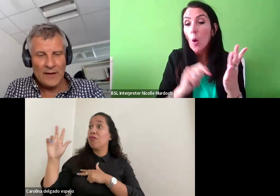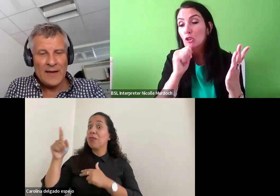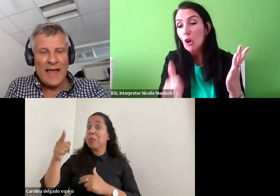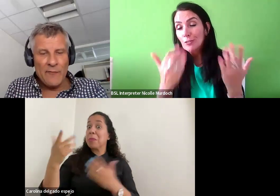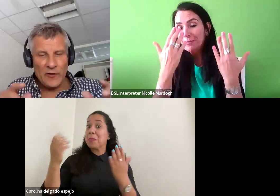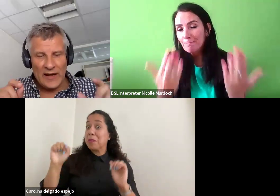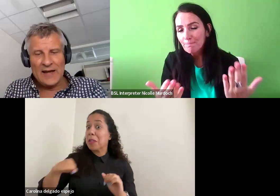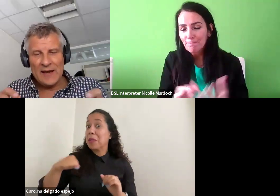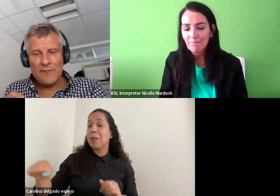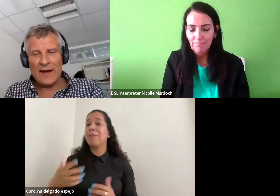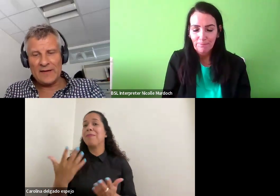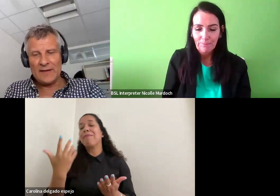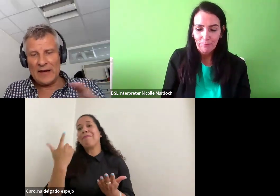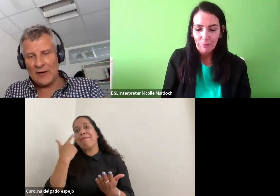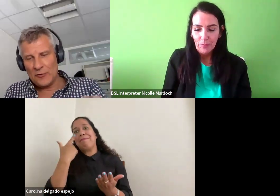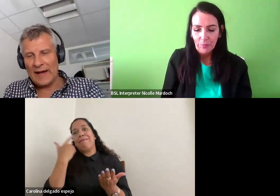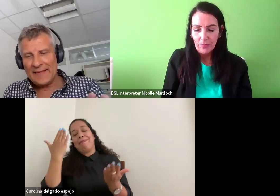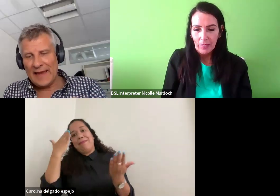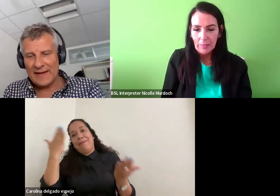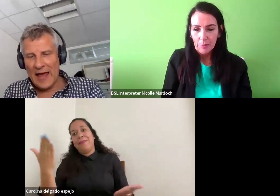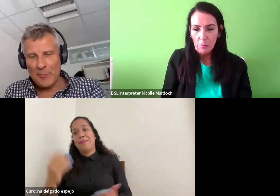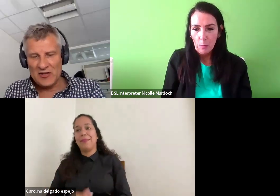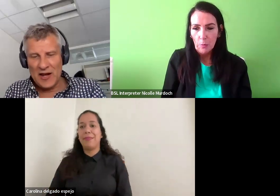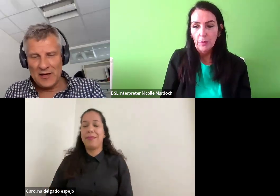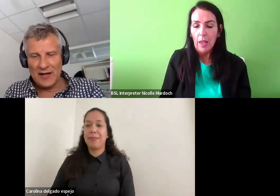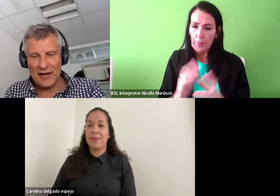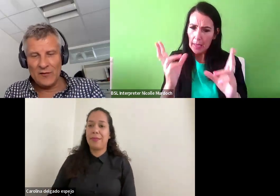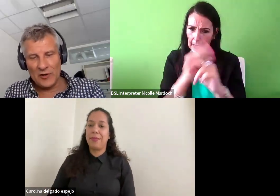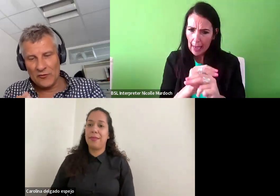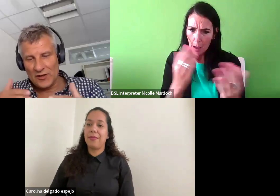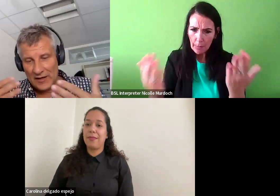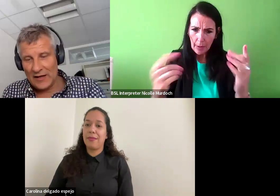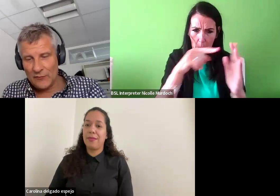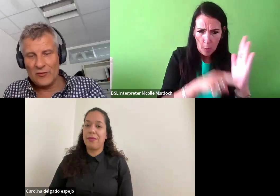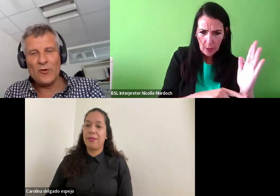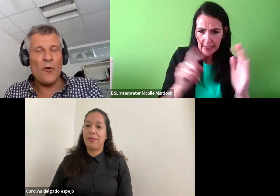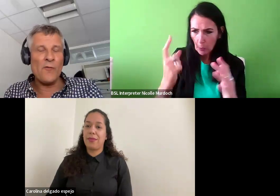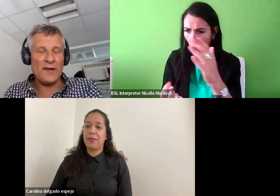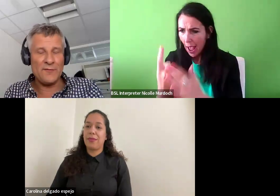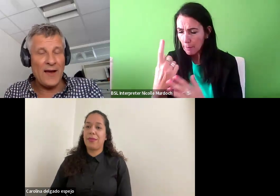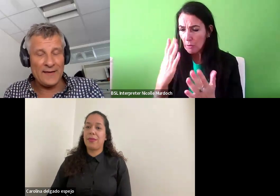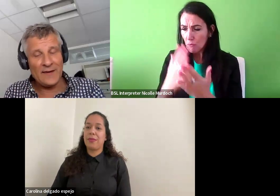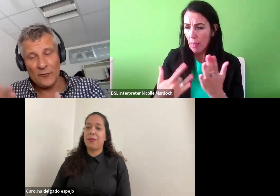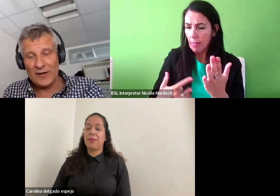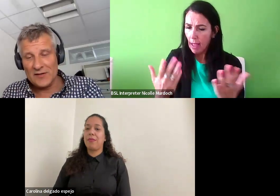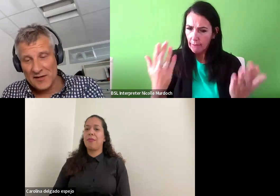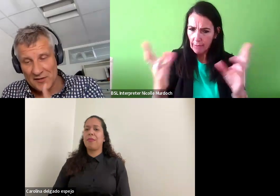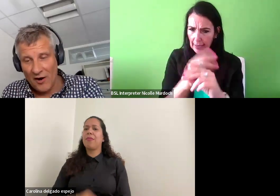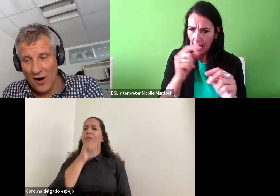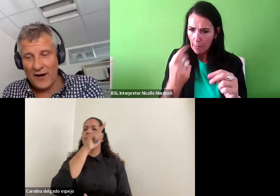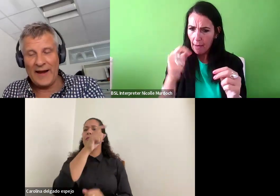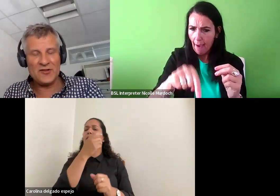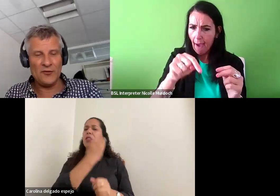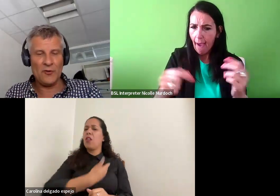words? And within, in fact, looking at that gap, examining it, because indeed we do not always find that